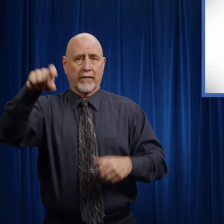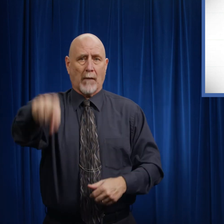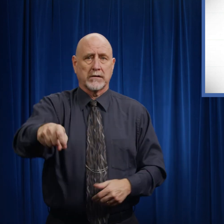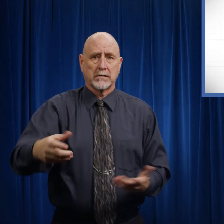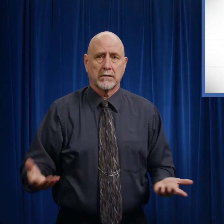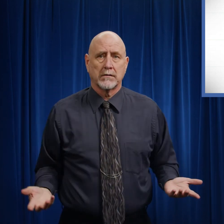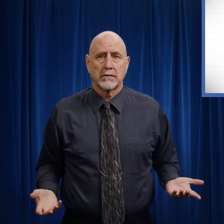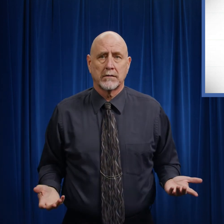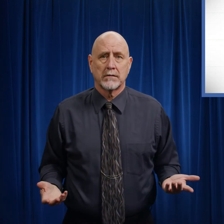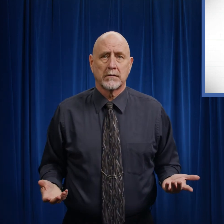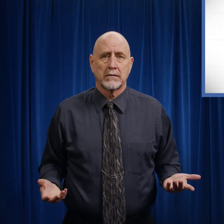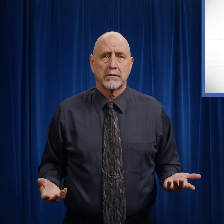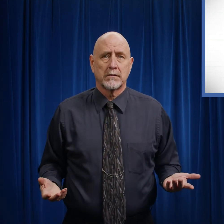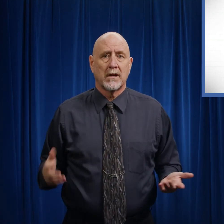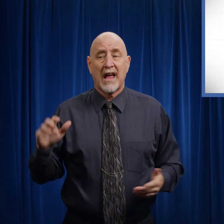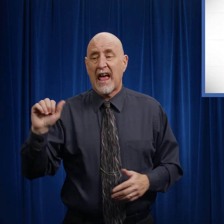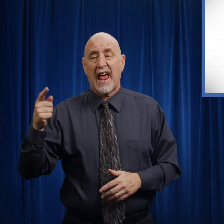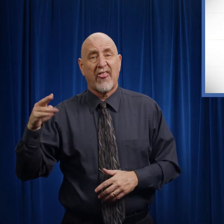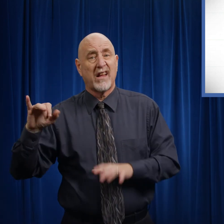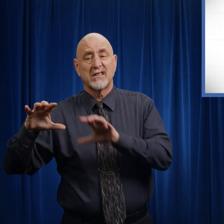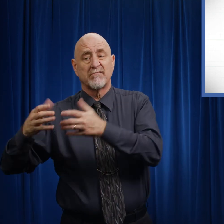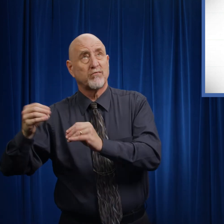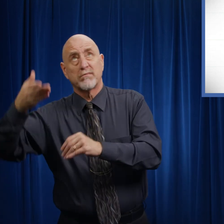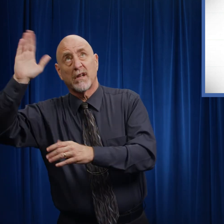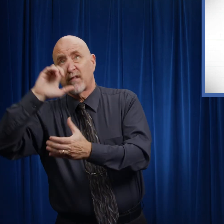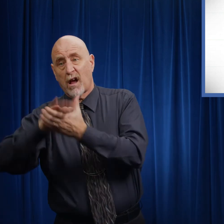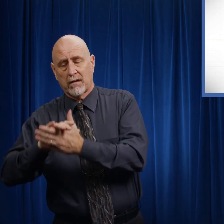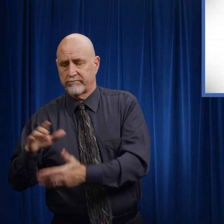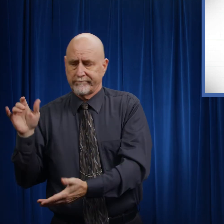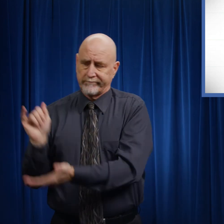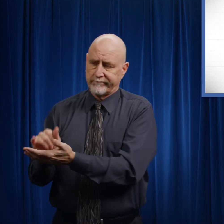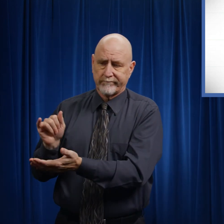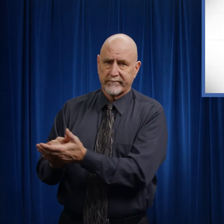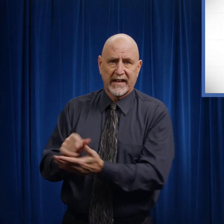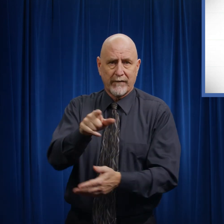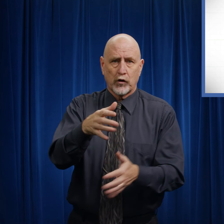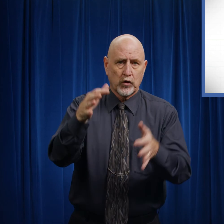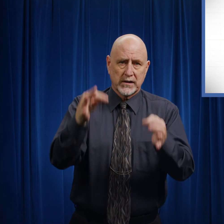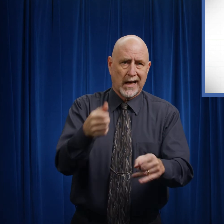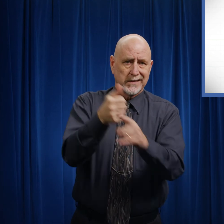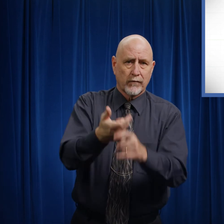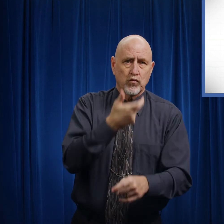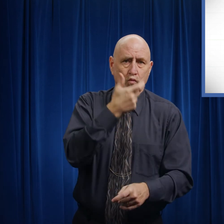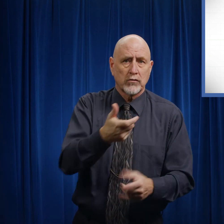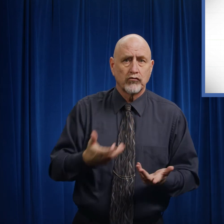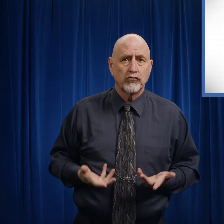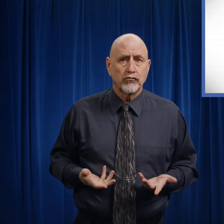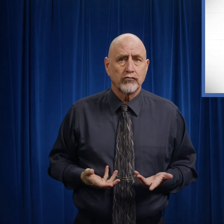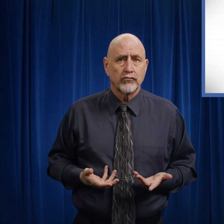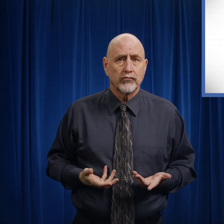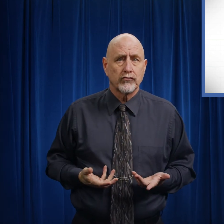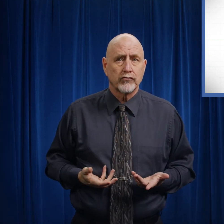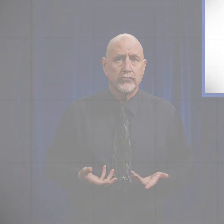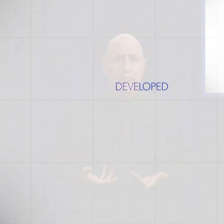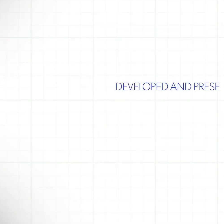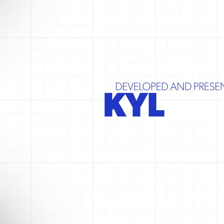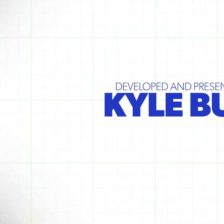God has to exist. And atheism simply cannot be true if you chose to watch this video.